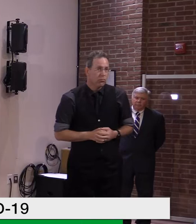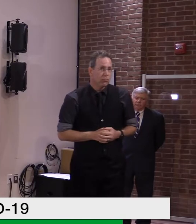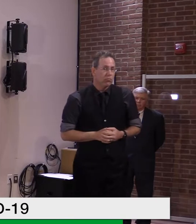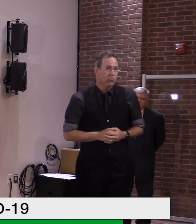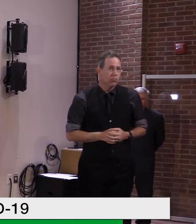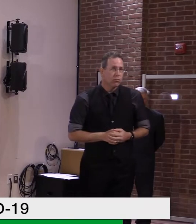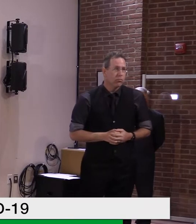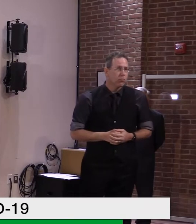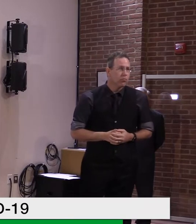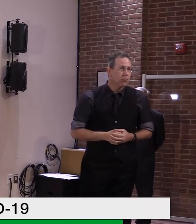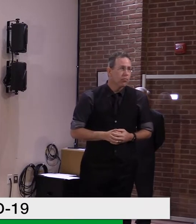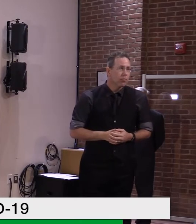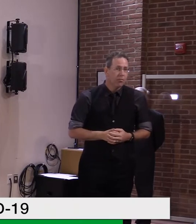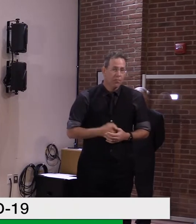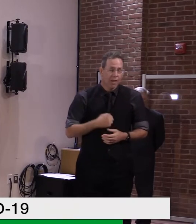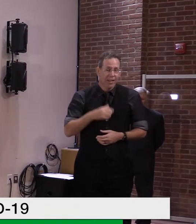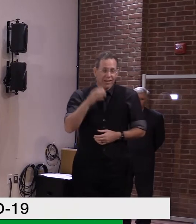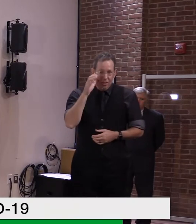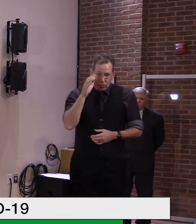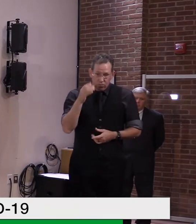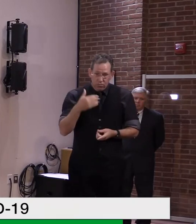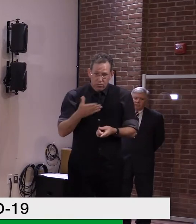We can hear you, Stuart.